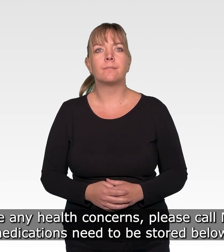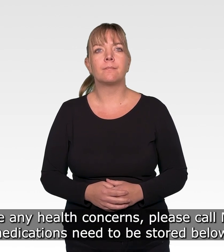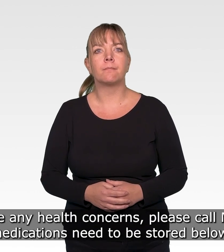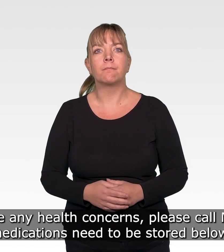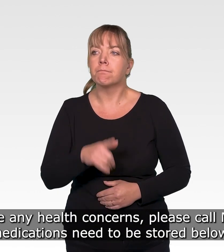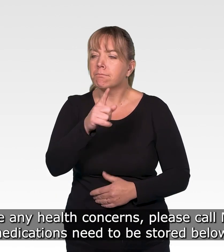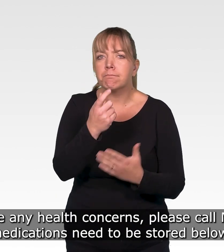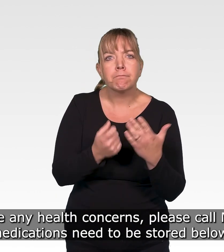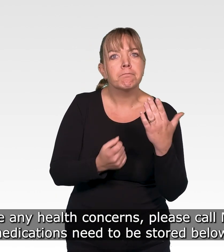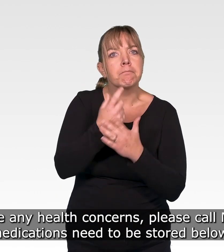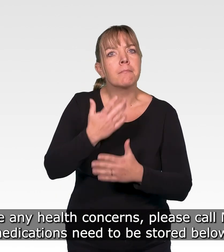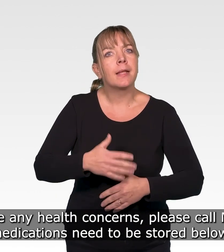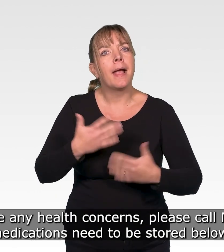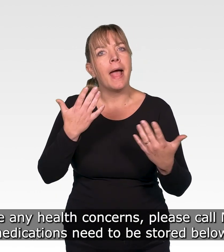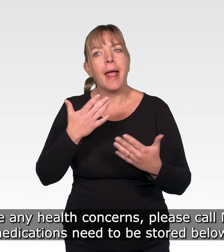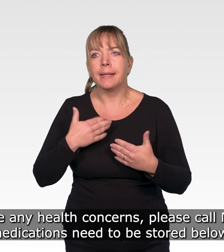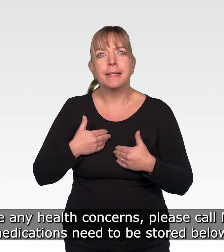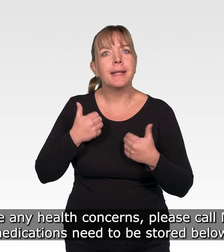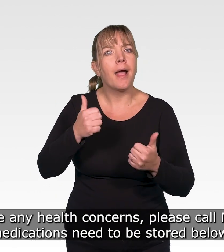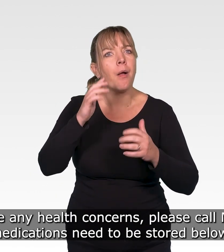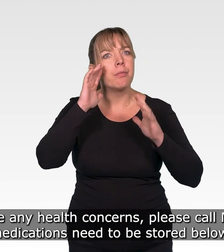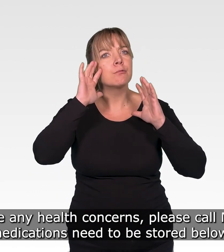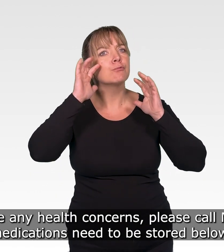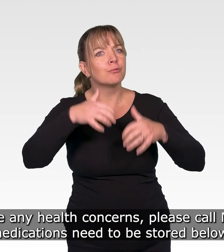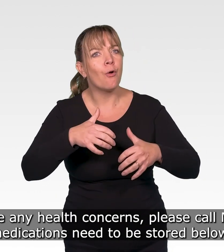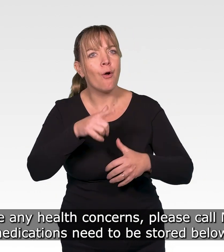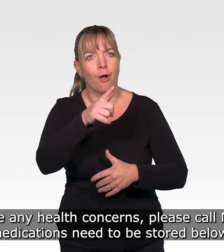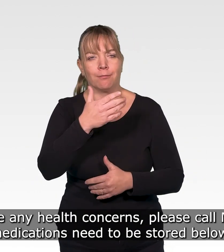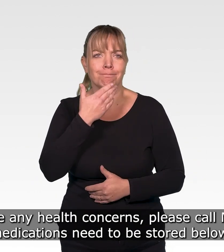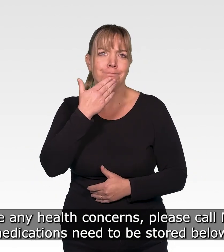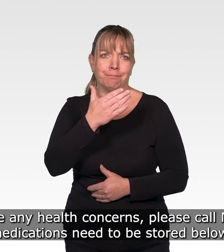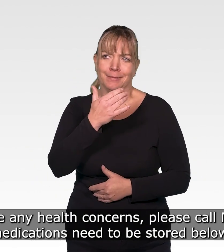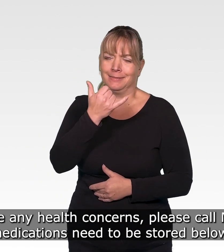If you have any health concerns, please call NHS 111.